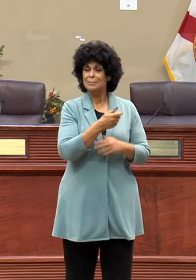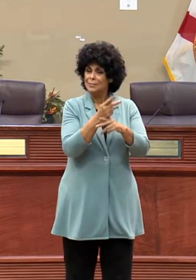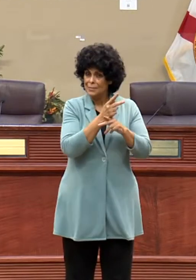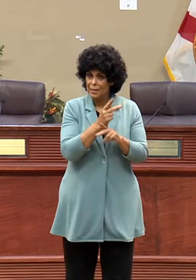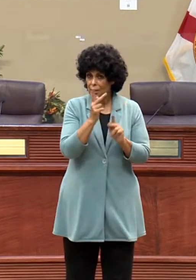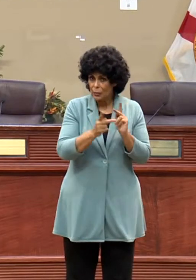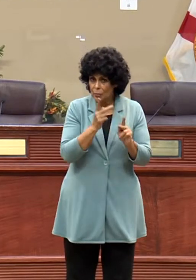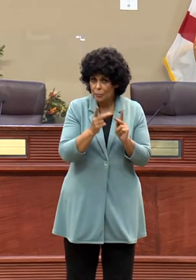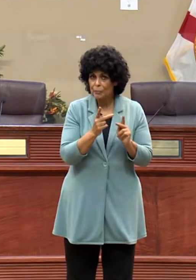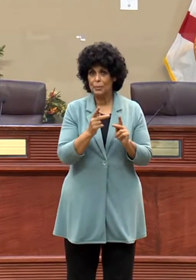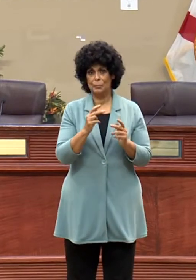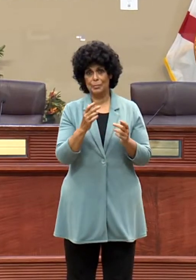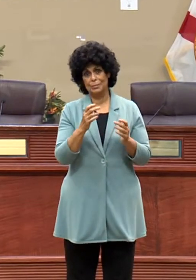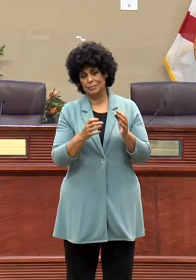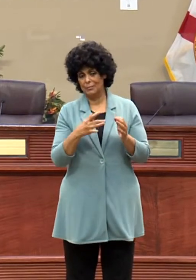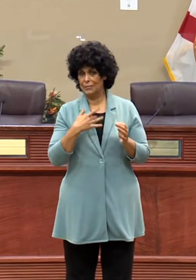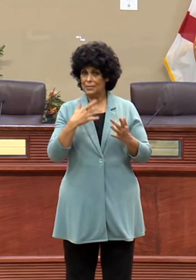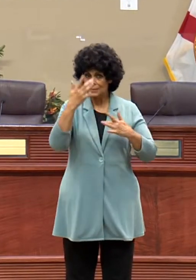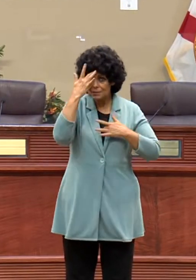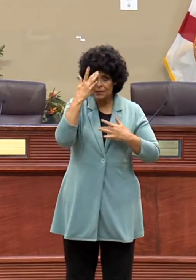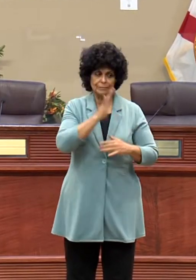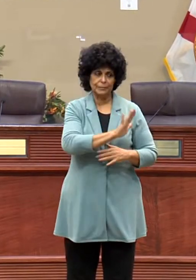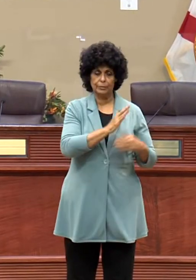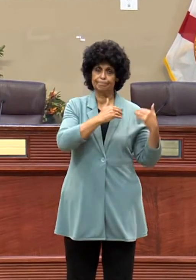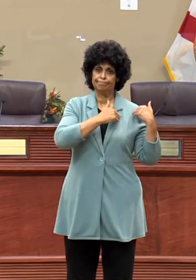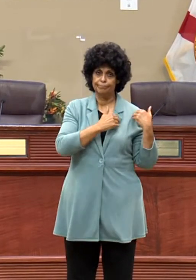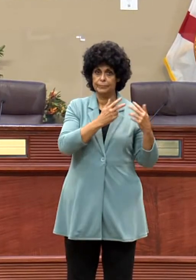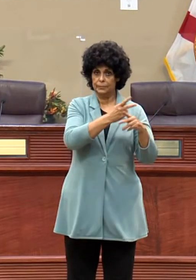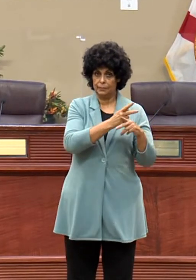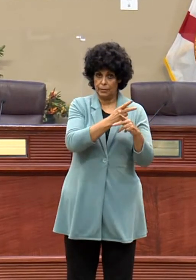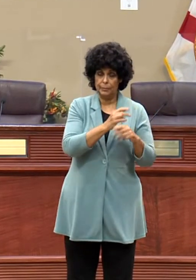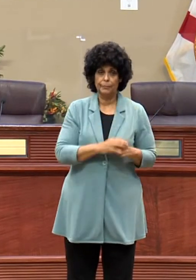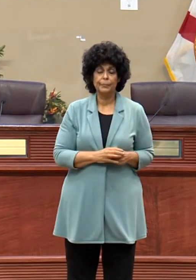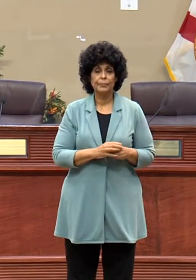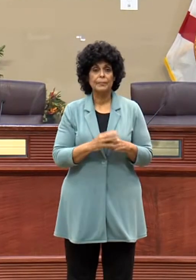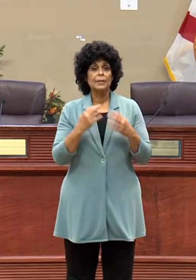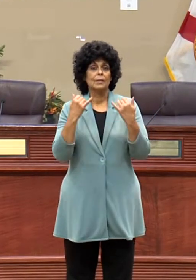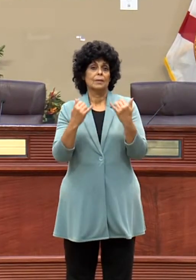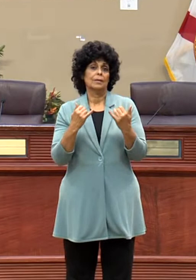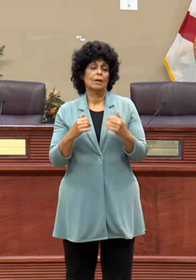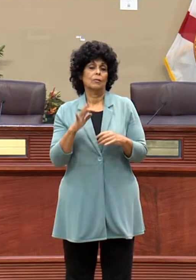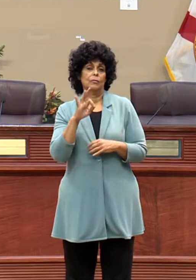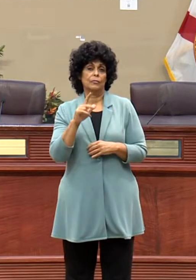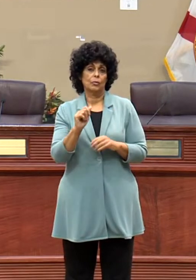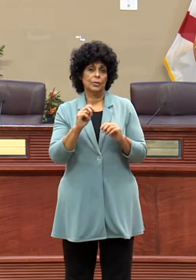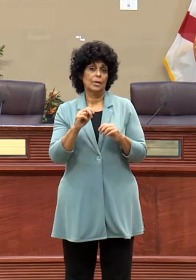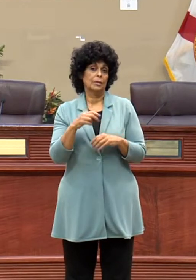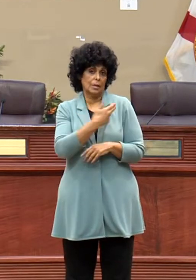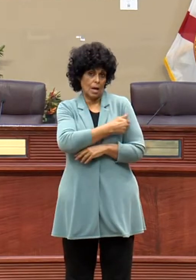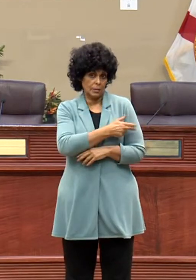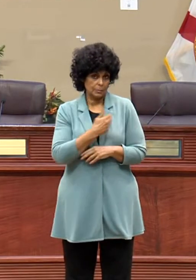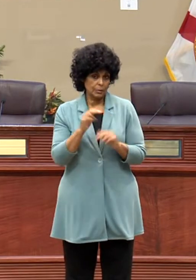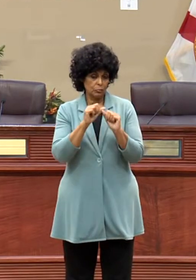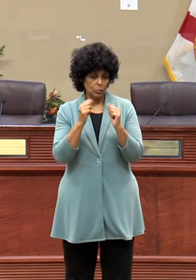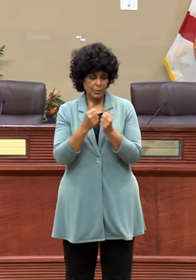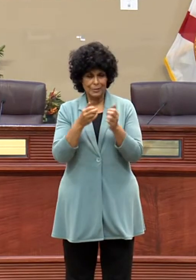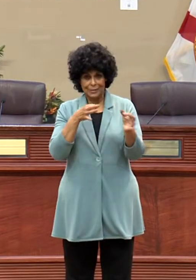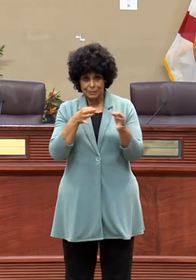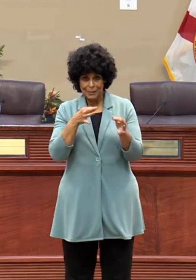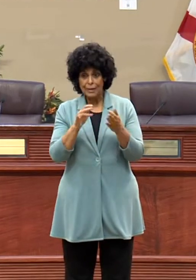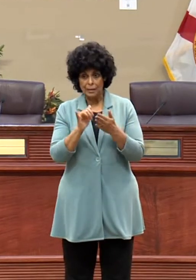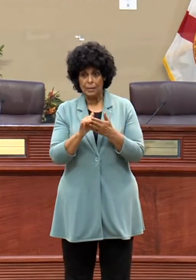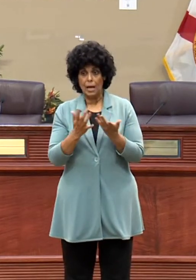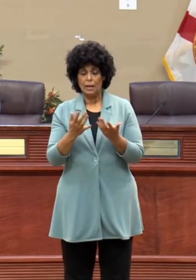community. The Florida Hospital Association reports this latest Omicron surge is once again straining